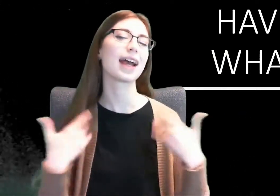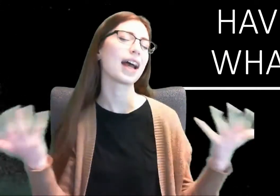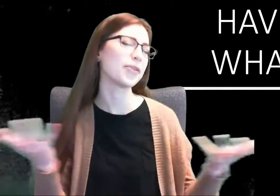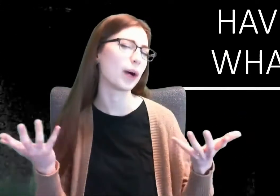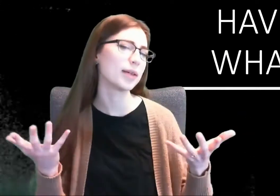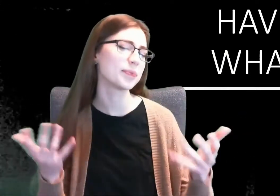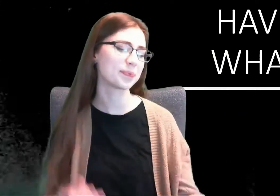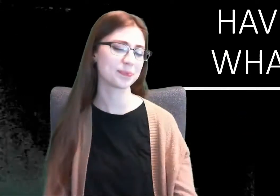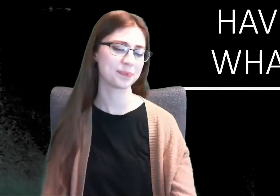Have what?